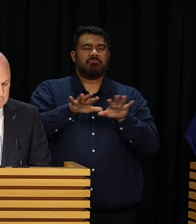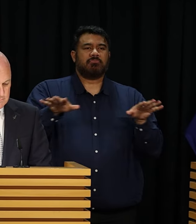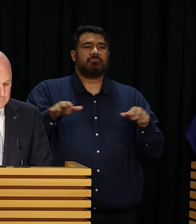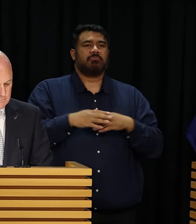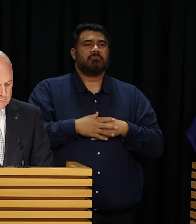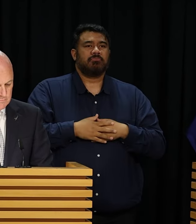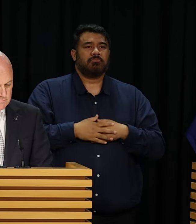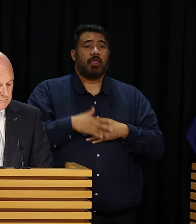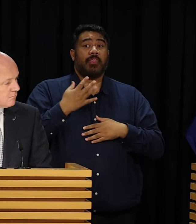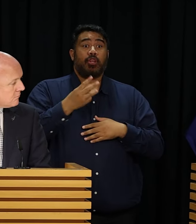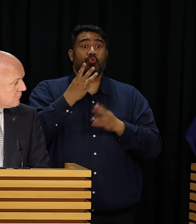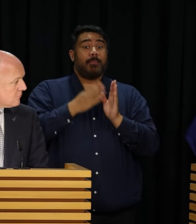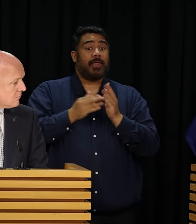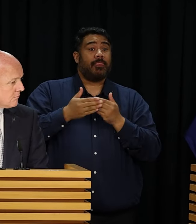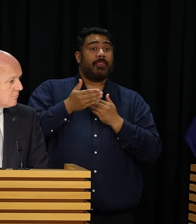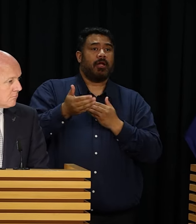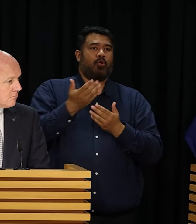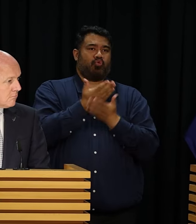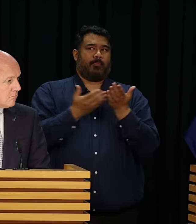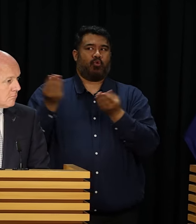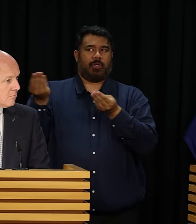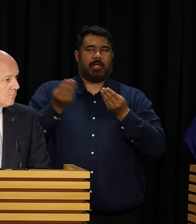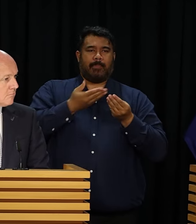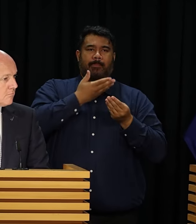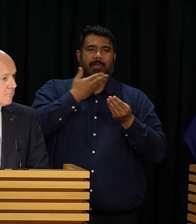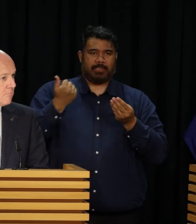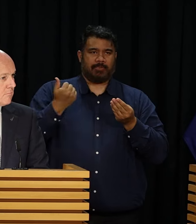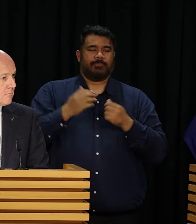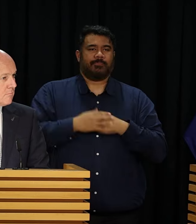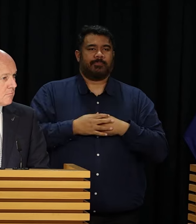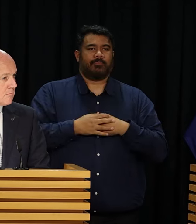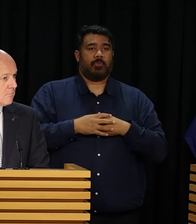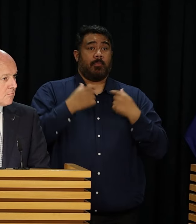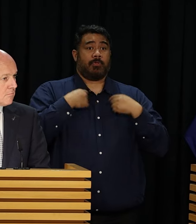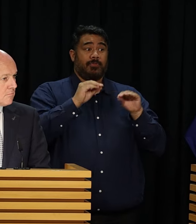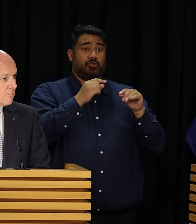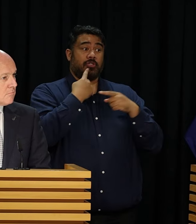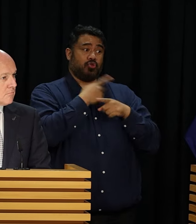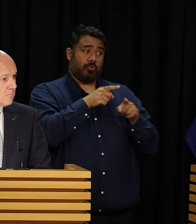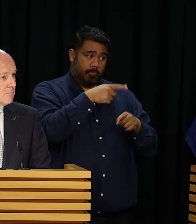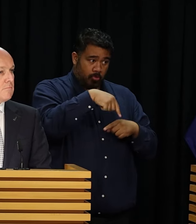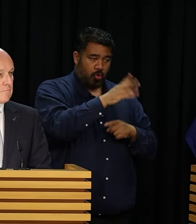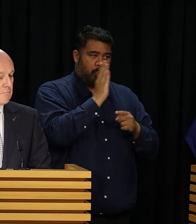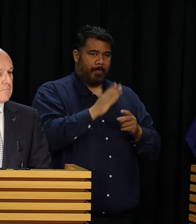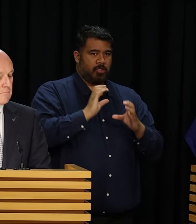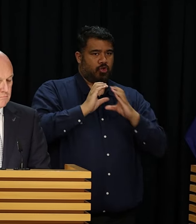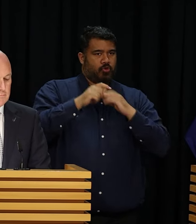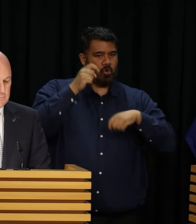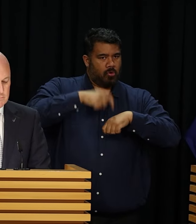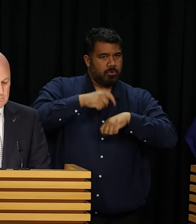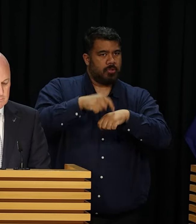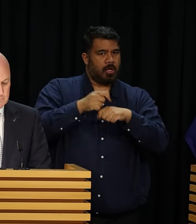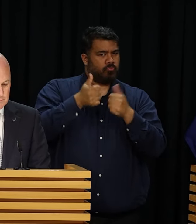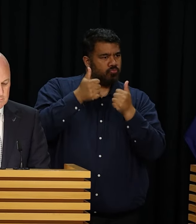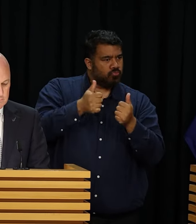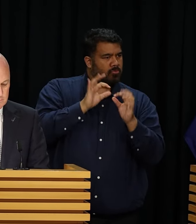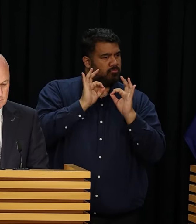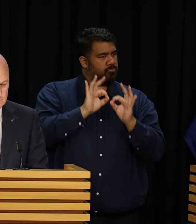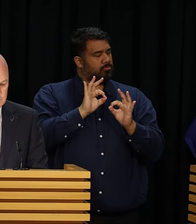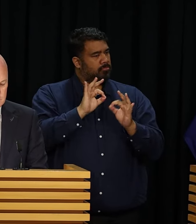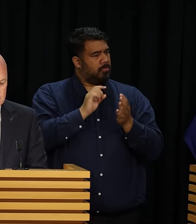3 months. I've made it very clear to the Ministry of Education that my expectation for schools is to receive timely, accurate information about